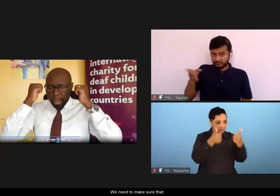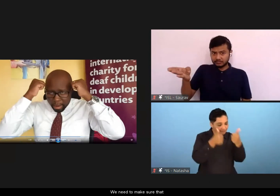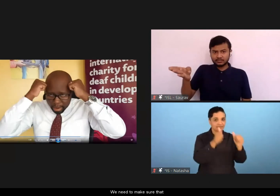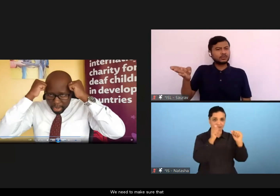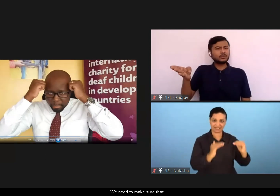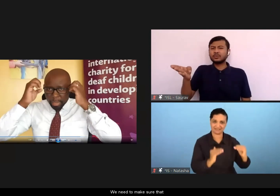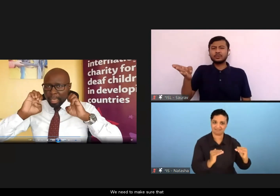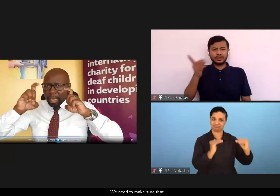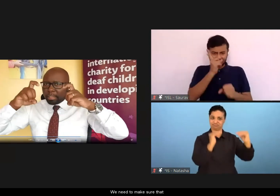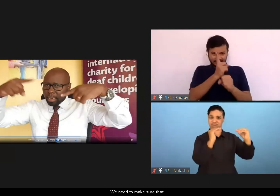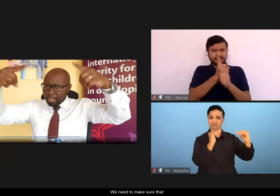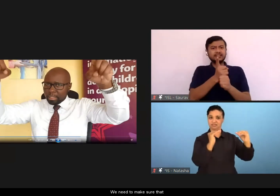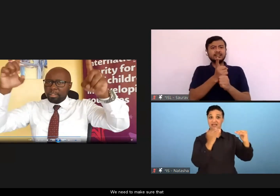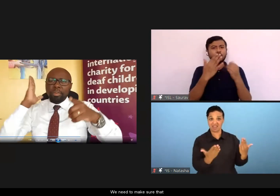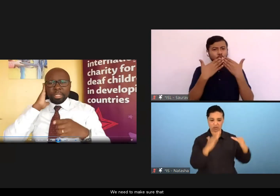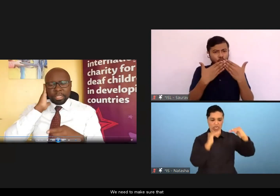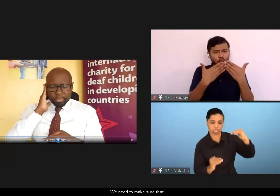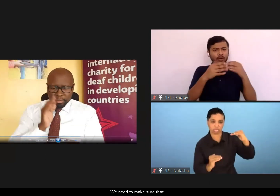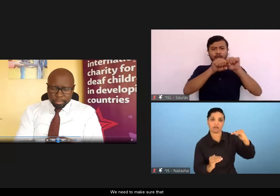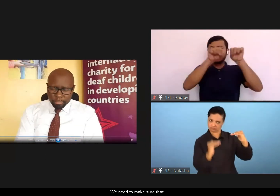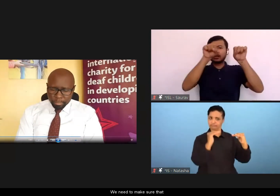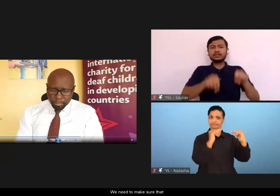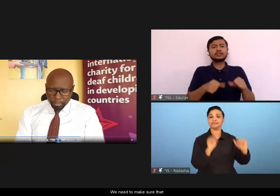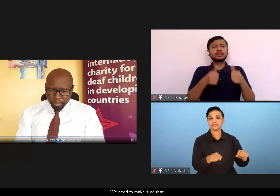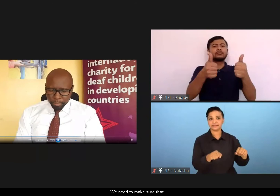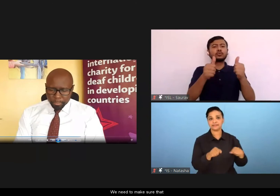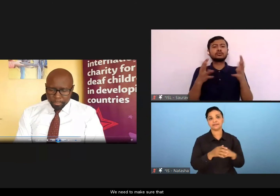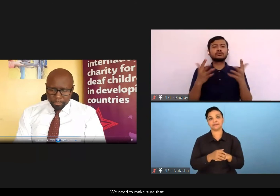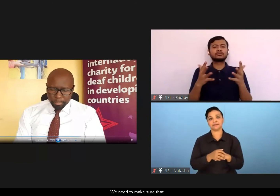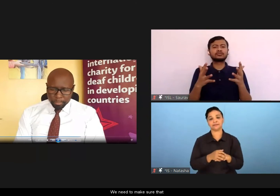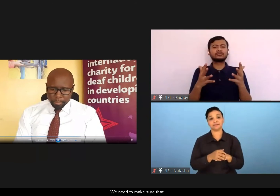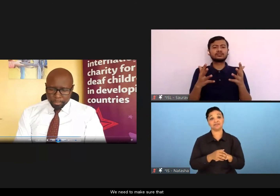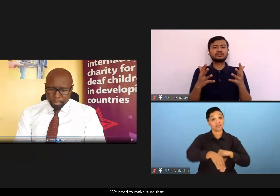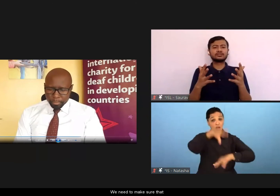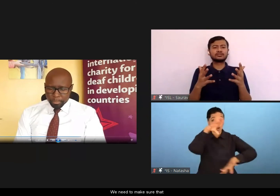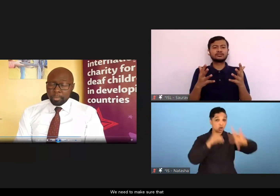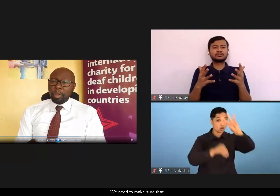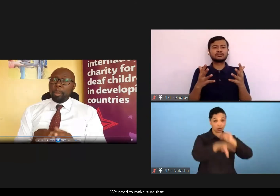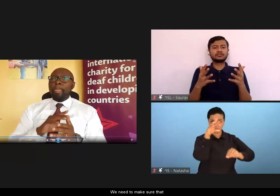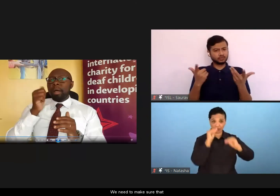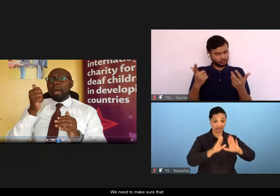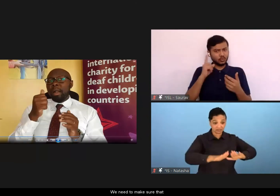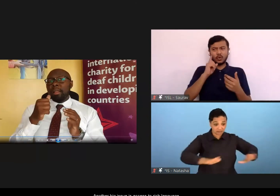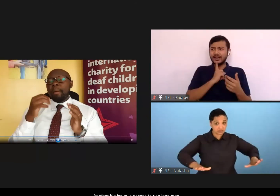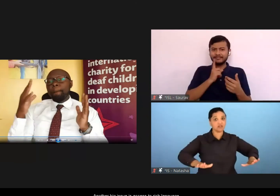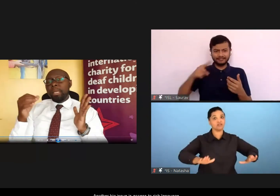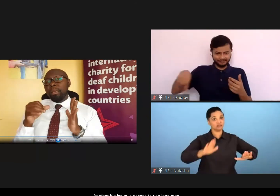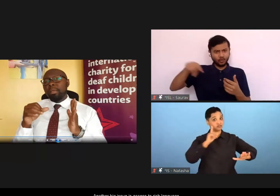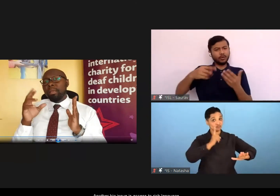sure that learning is the learning excellence for the deaf.